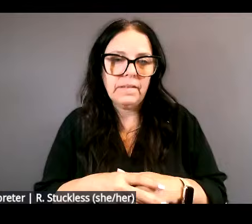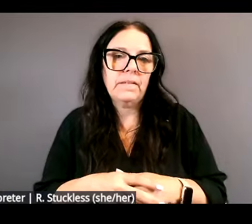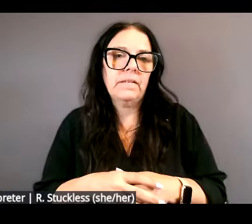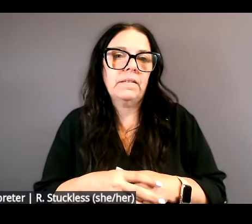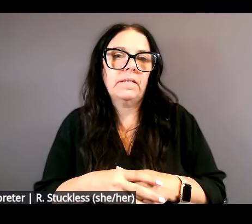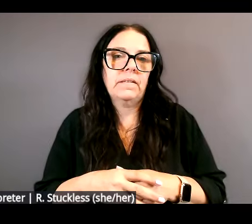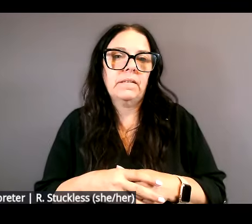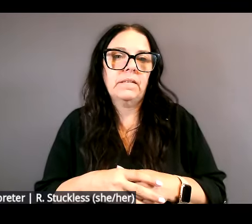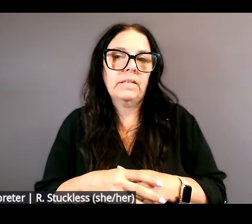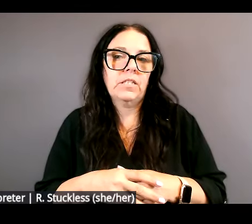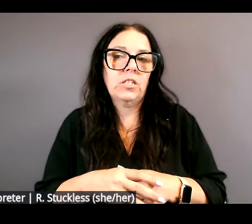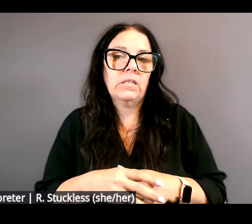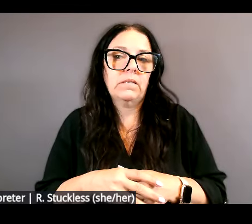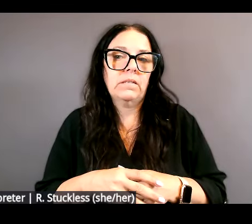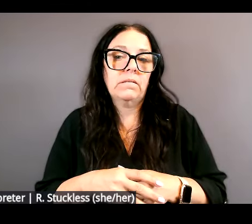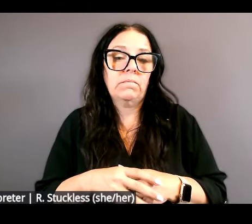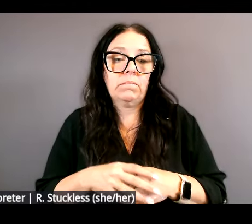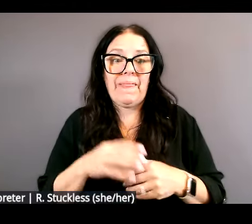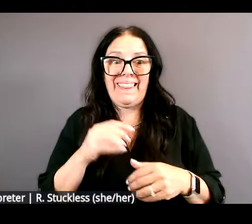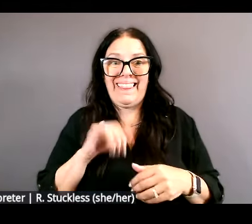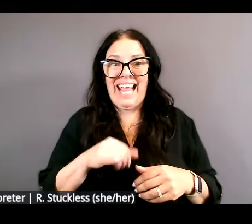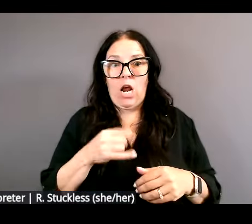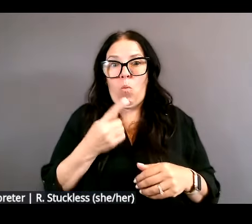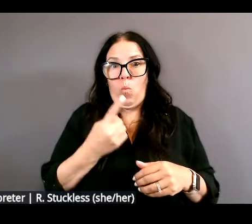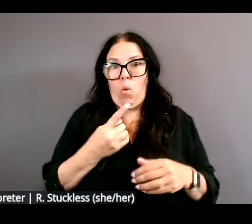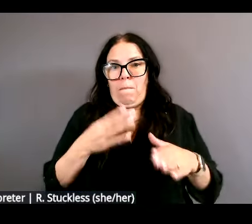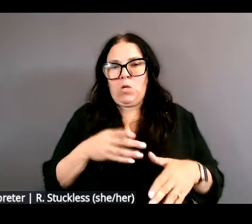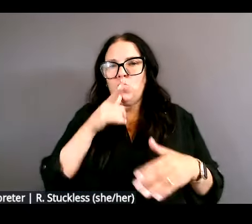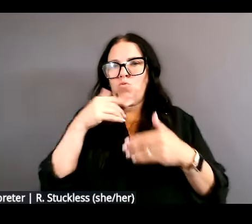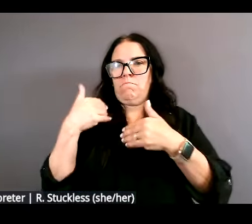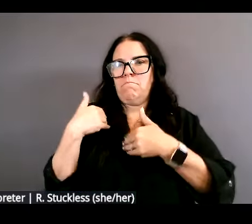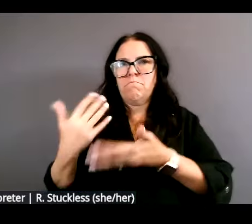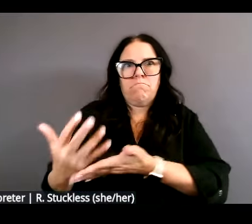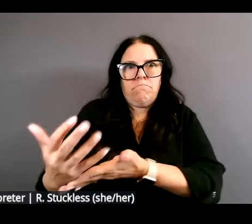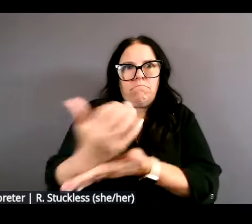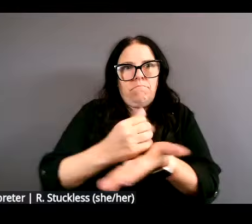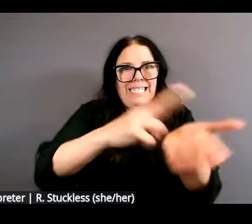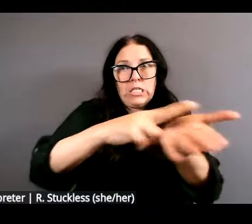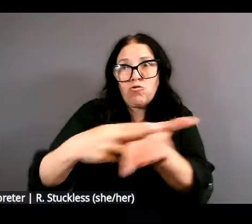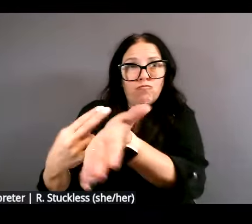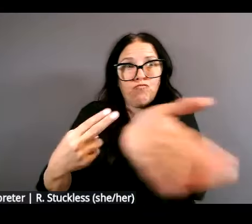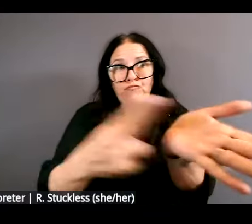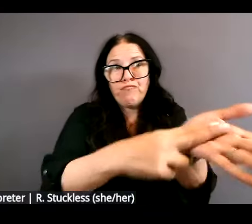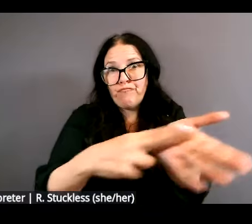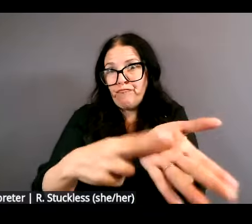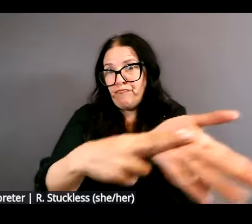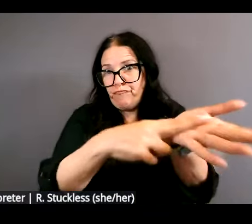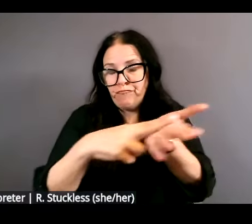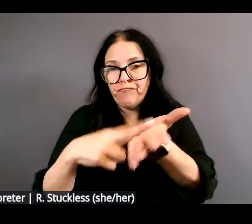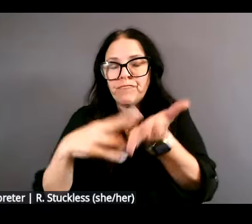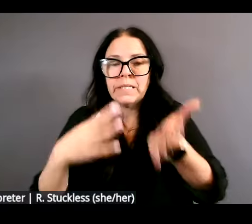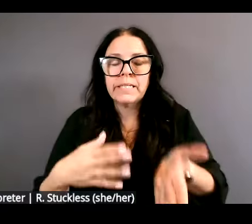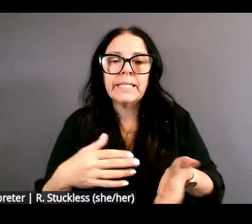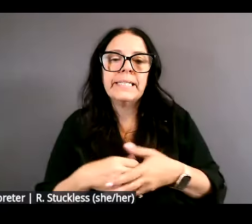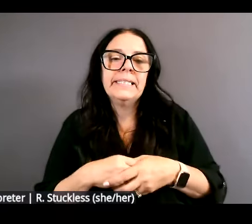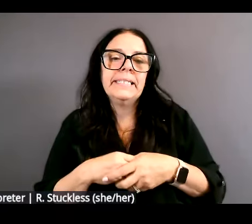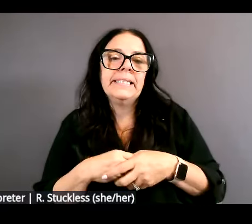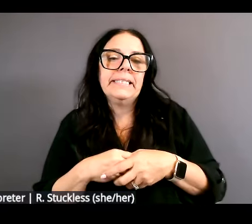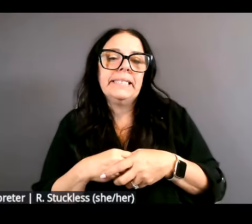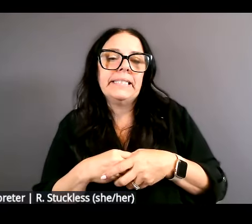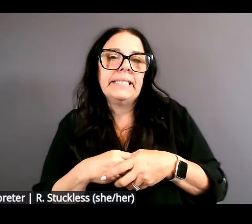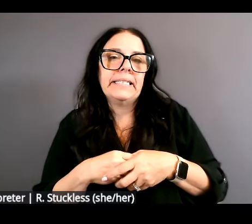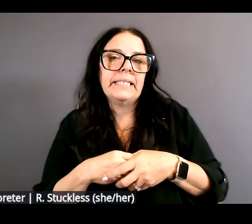one circulator, there were a significant number of